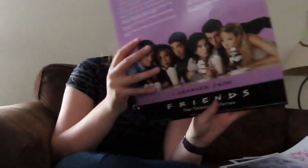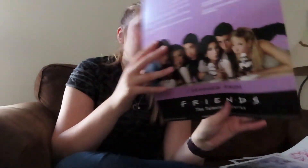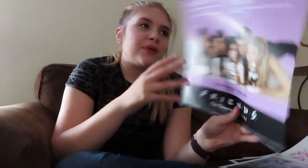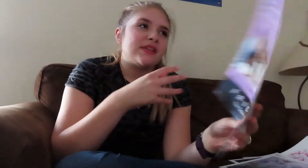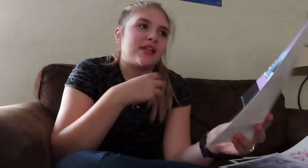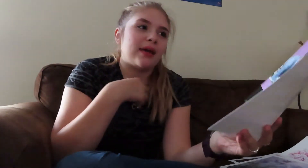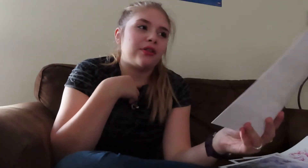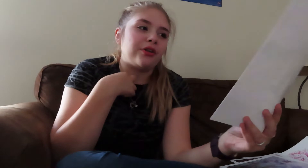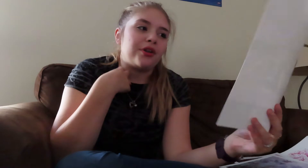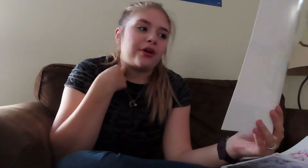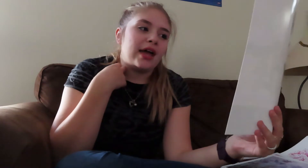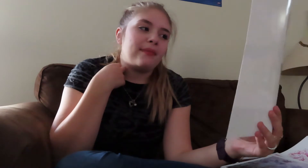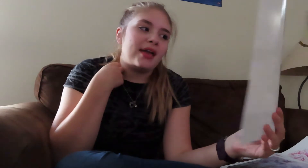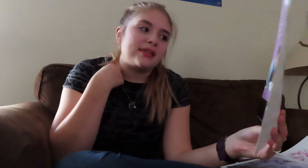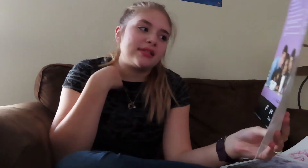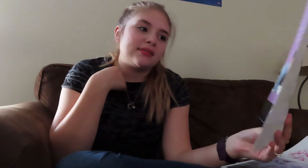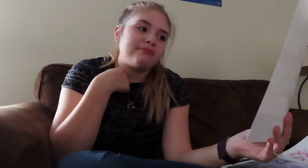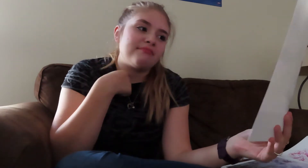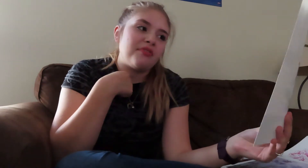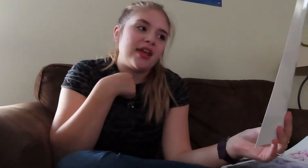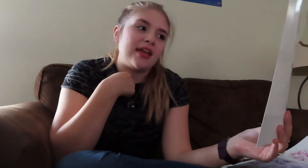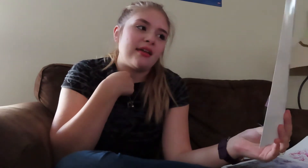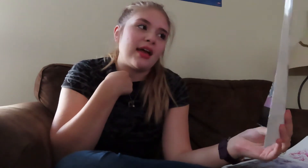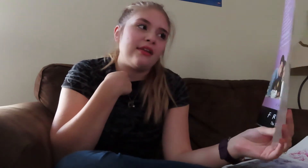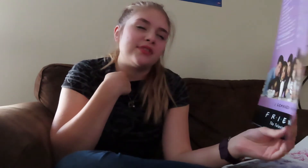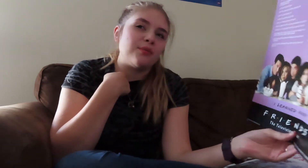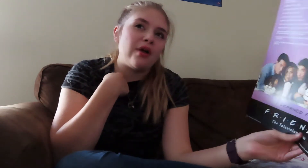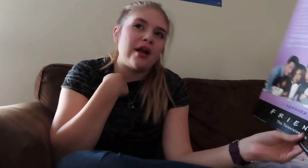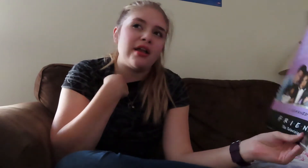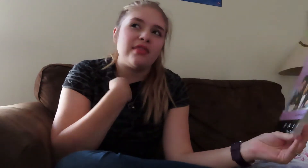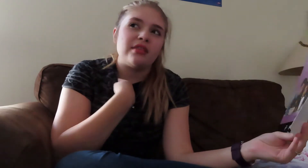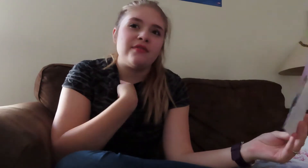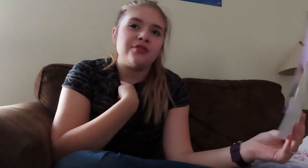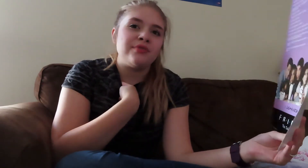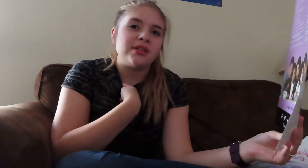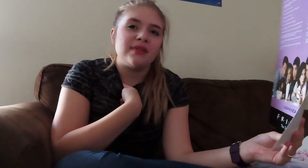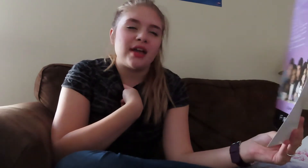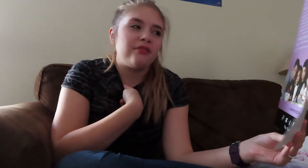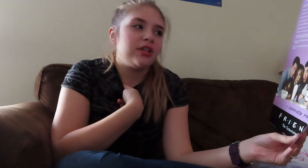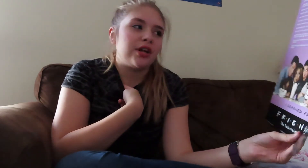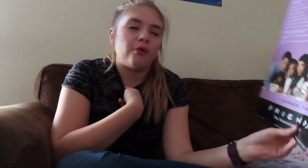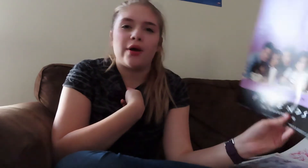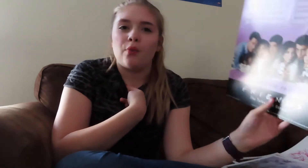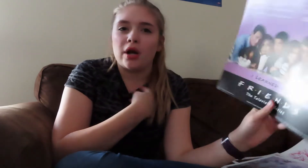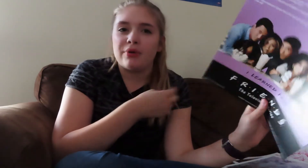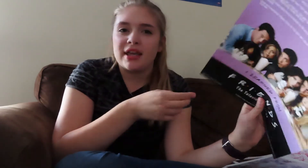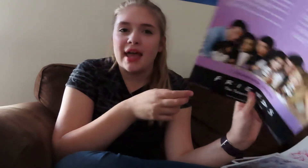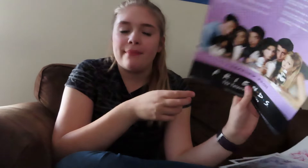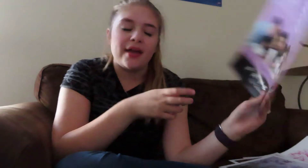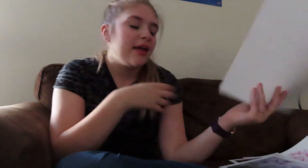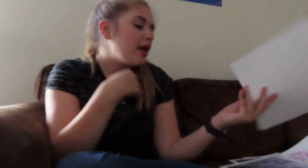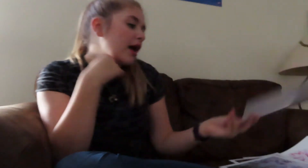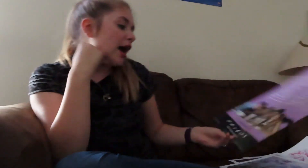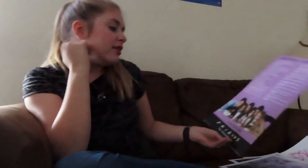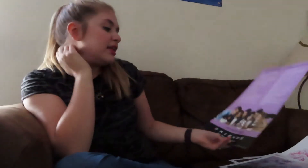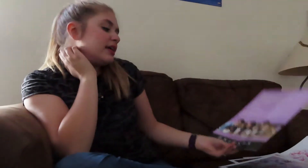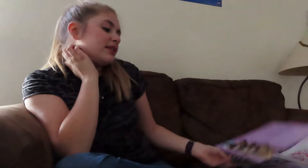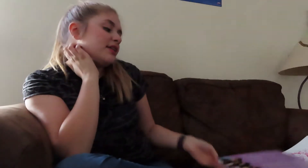know if i'm gonna put this in my little nook i might put it kind of somewhere in the living room or something i don't really know where i want to put it yet but i really liked it